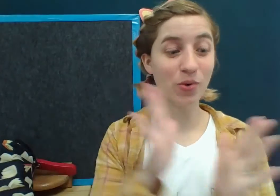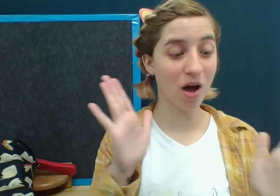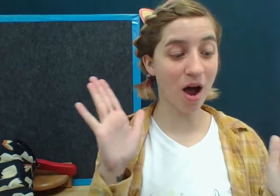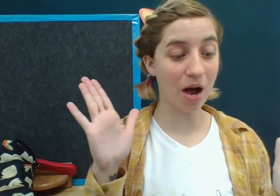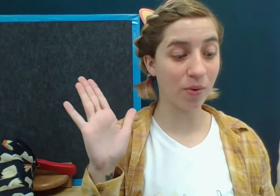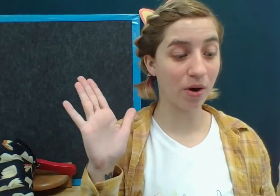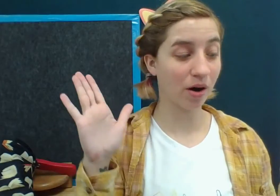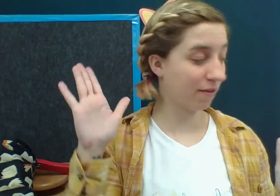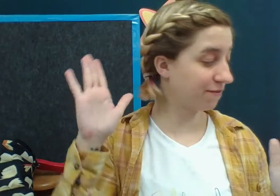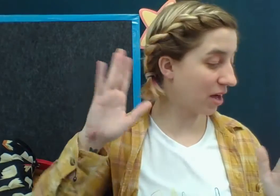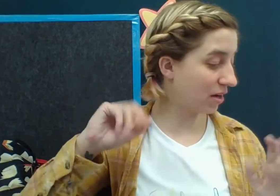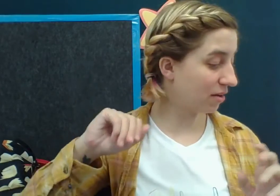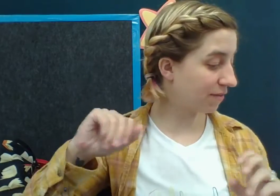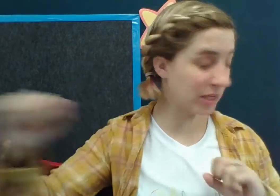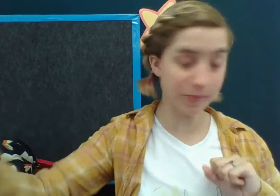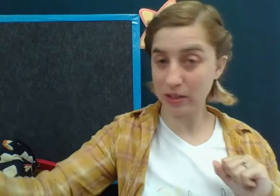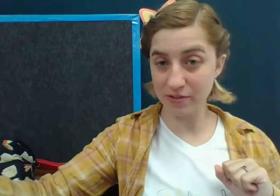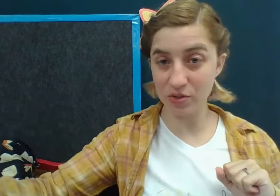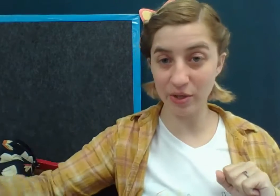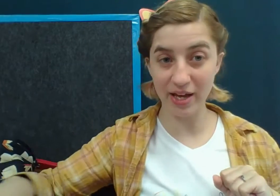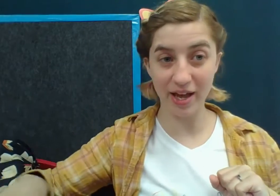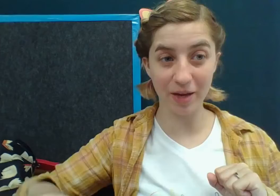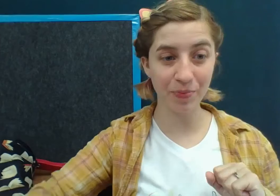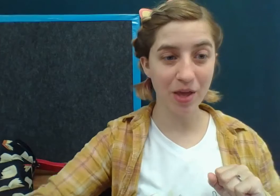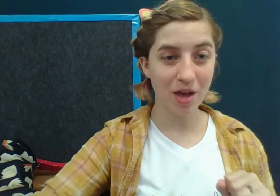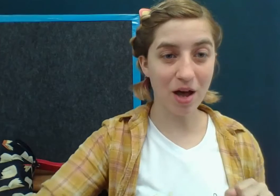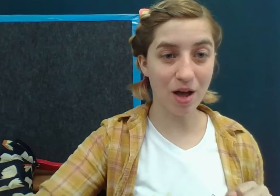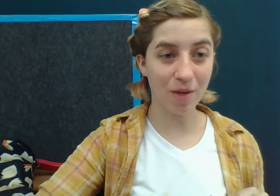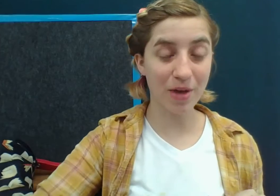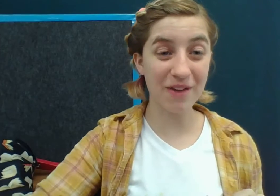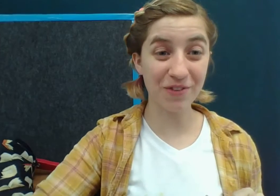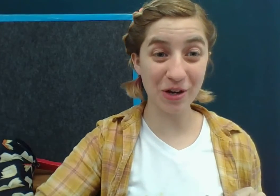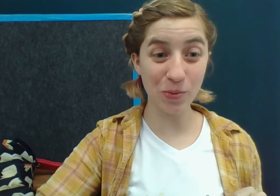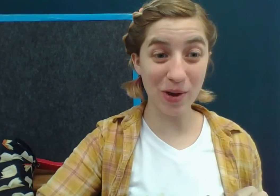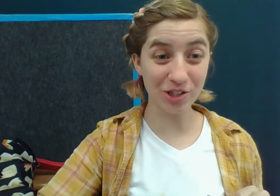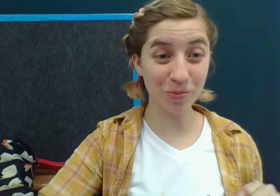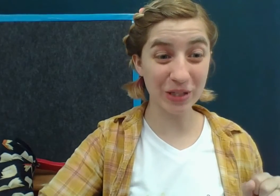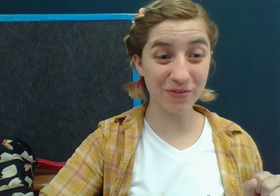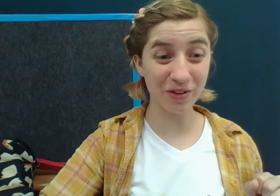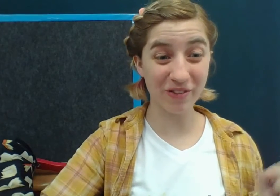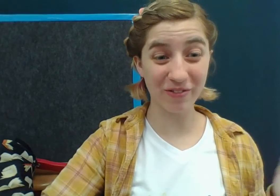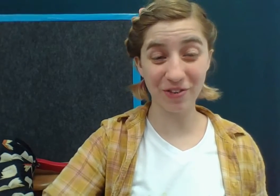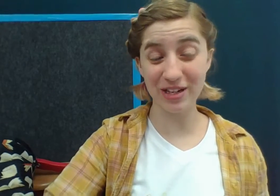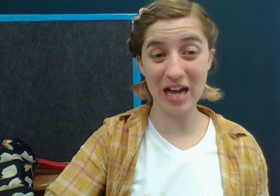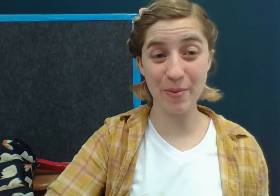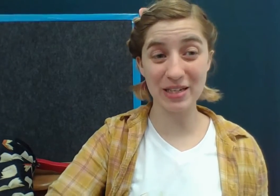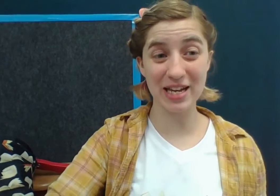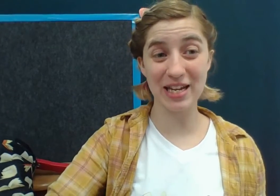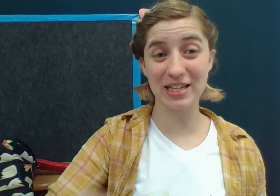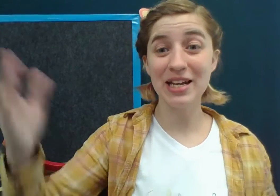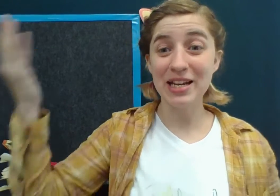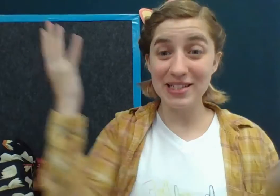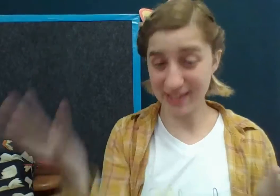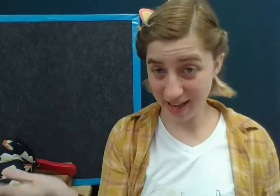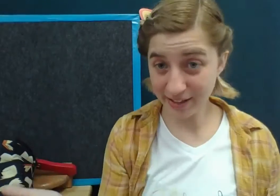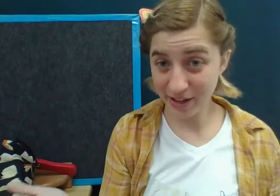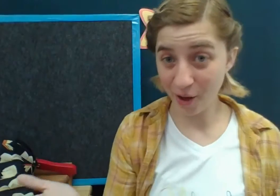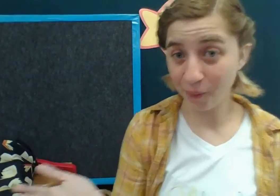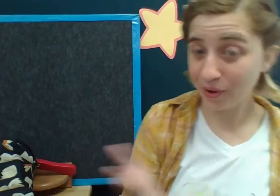do our fun Facebook Live story time. If you're here watching, please feel free to comment and say hello.